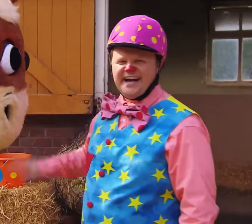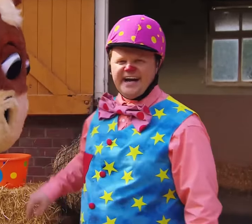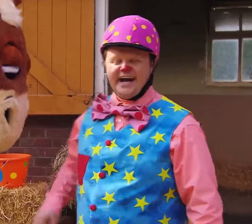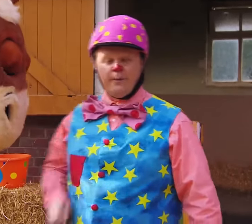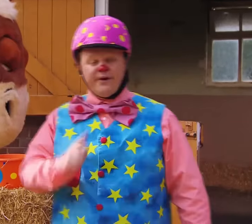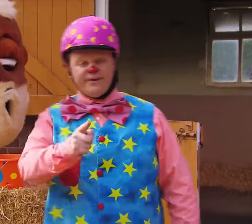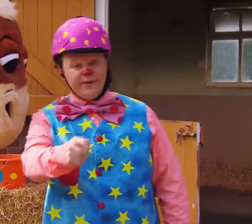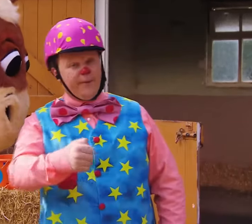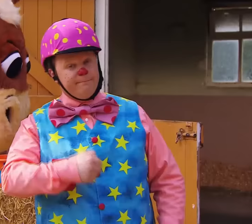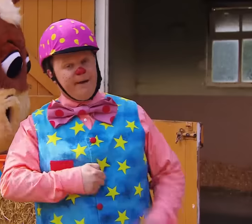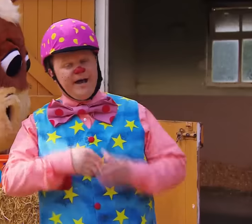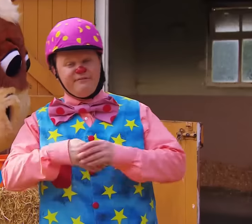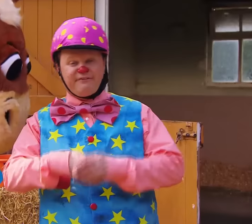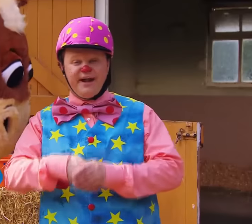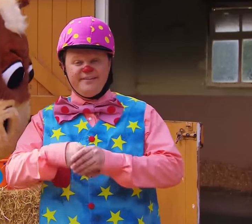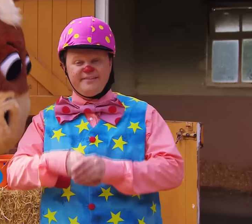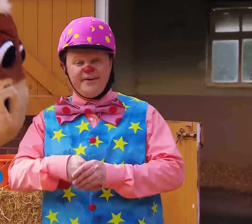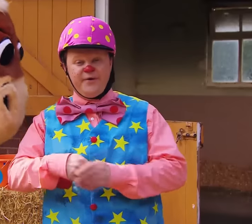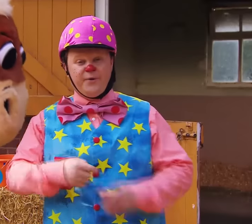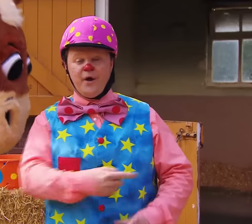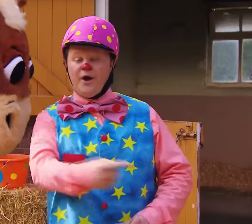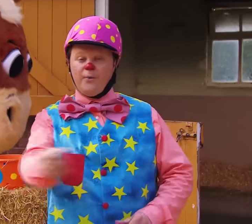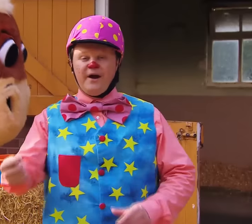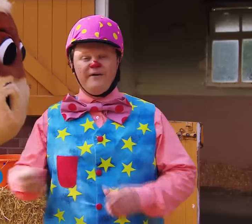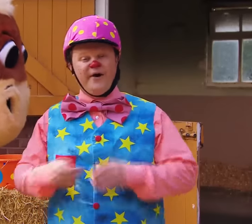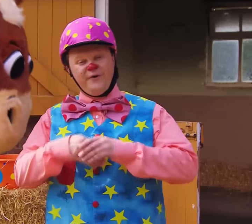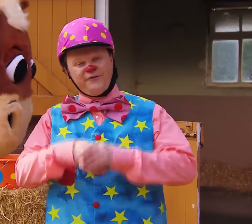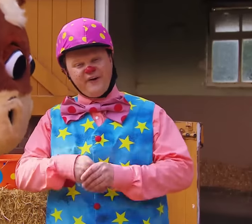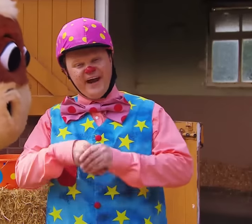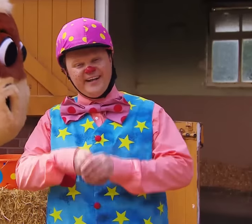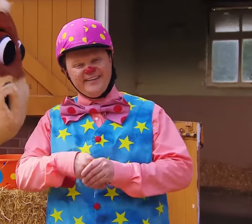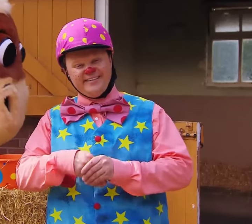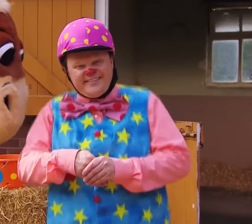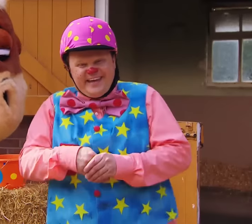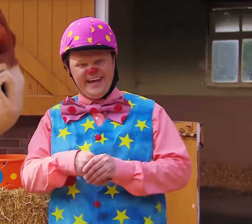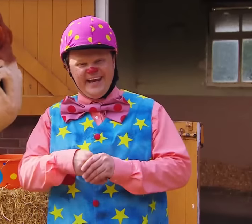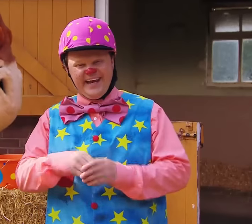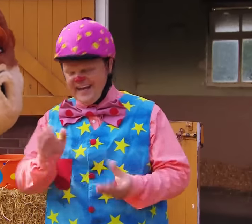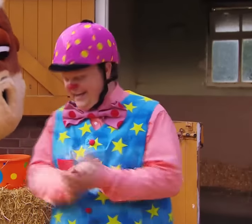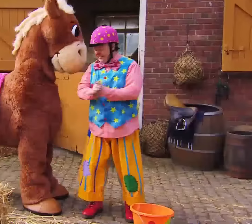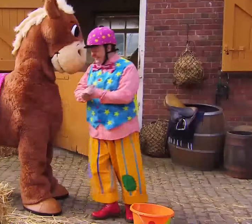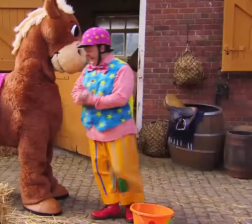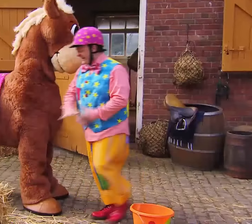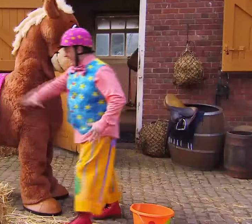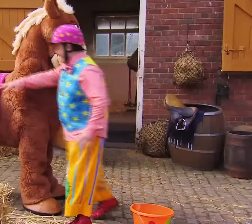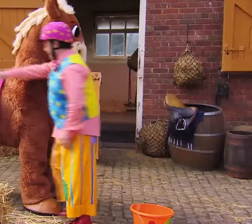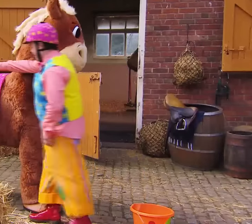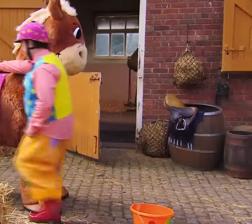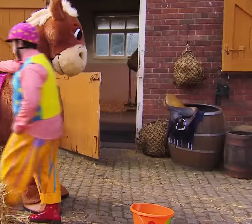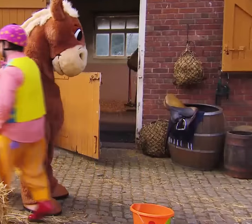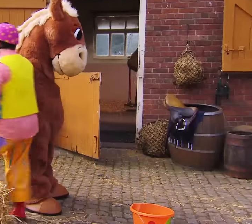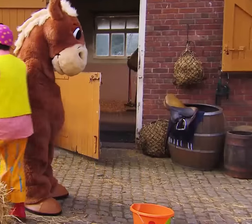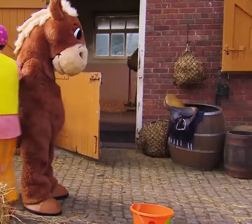friend. But you're my friend too. We're all friends. Right then. Come on,